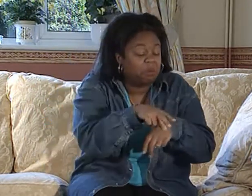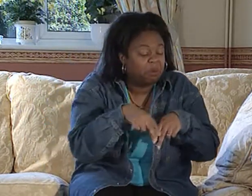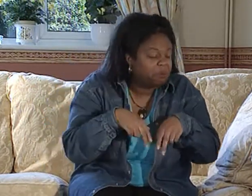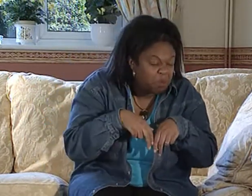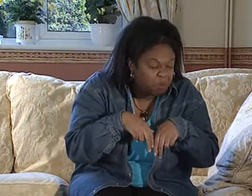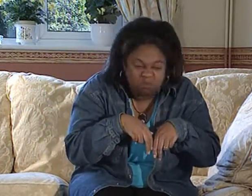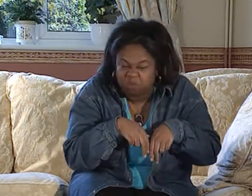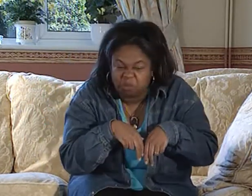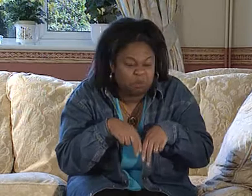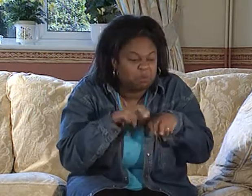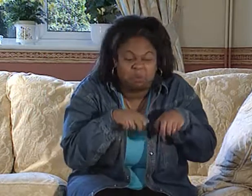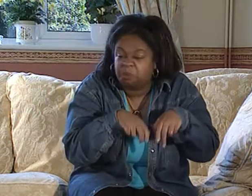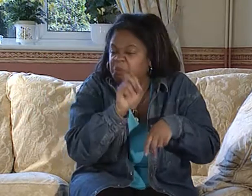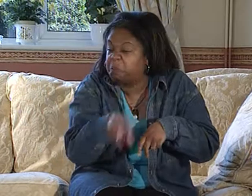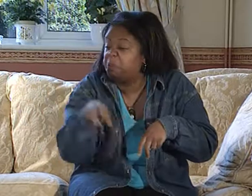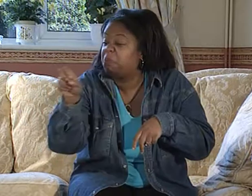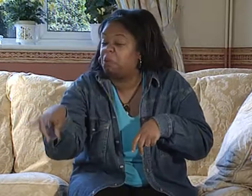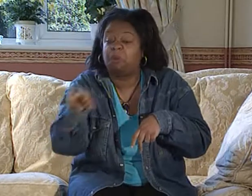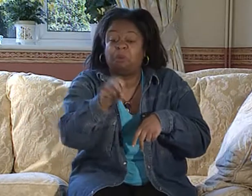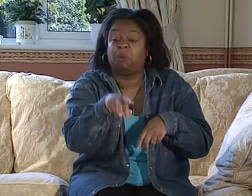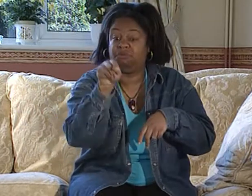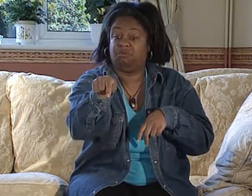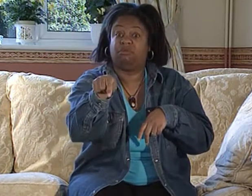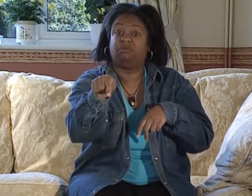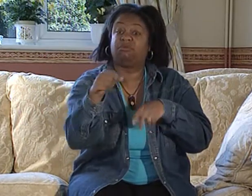The rabbit happily hopped across the lawn.